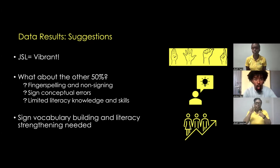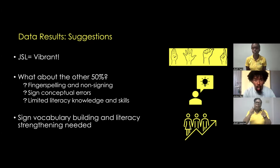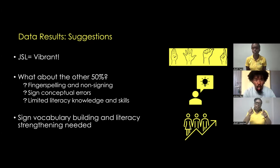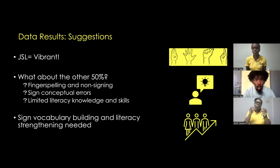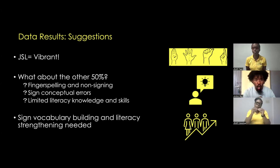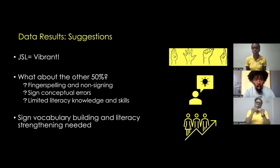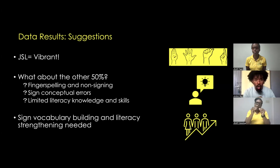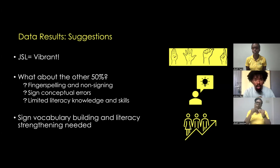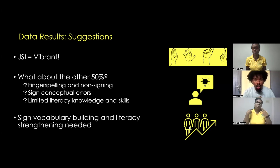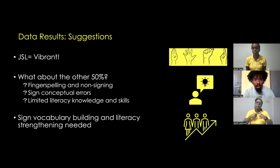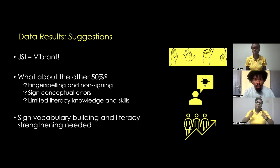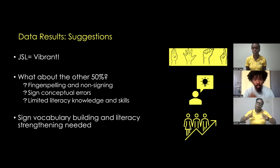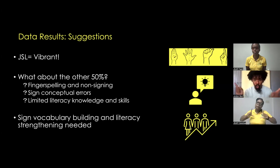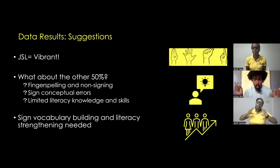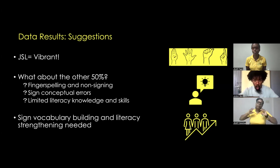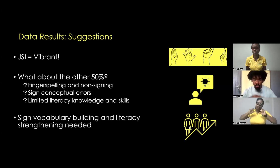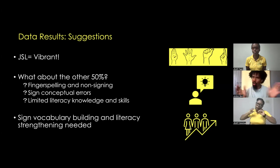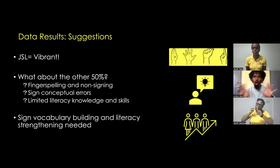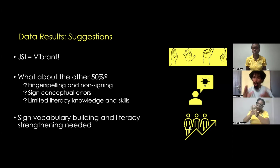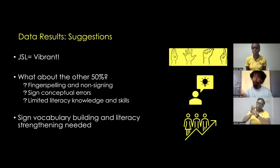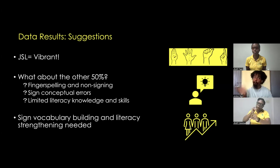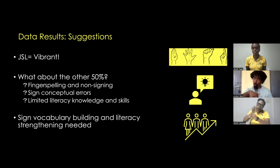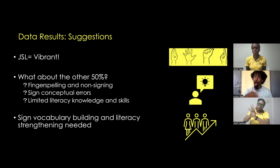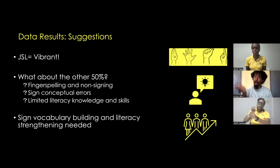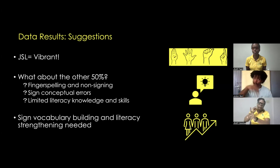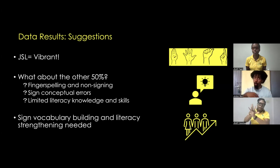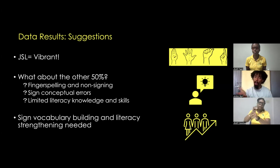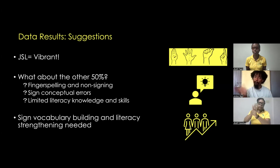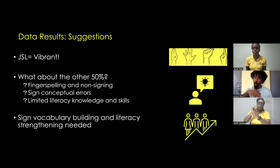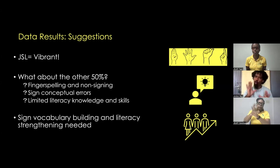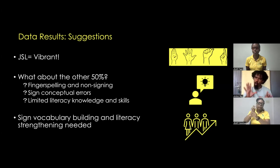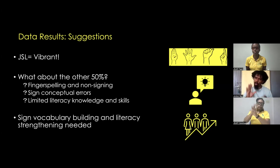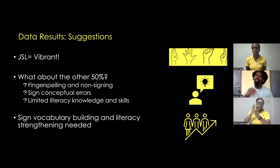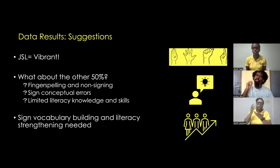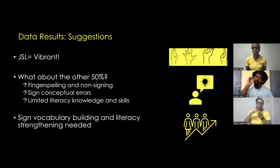this we need more vocab, more exposure.